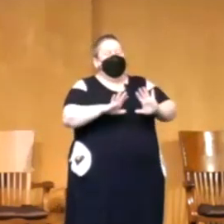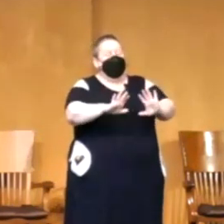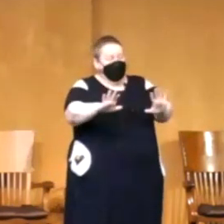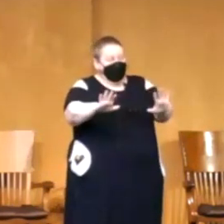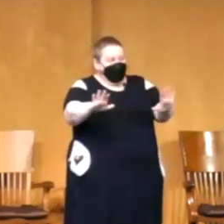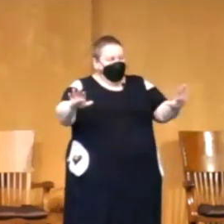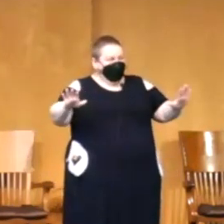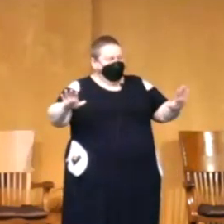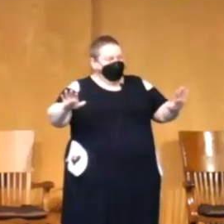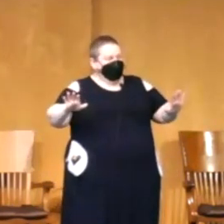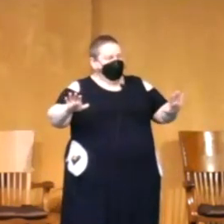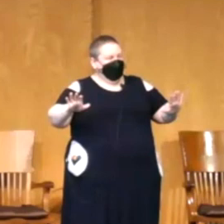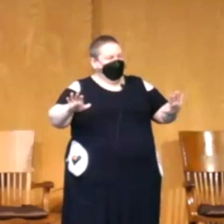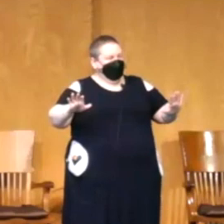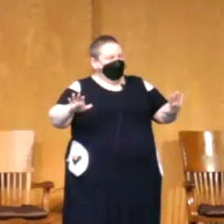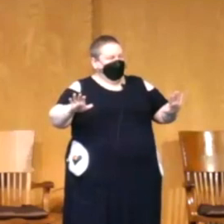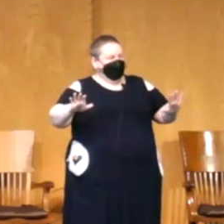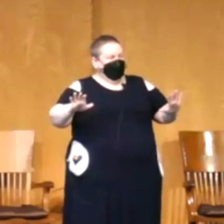that among us